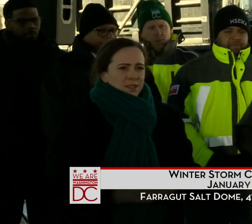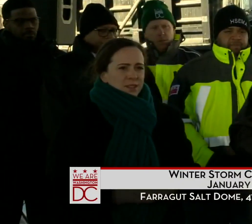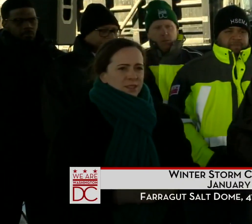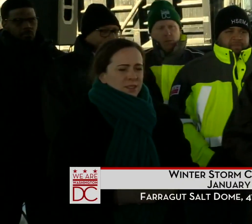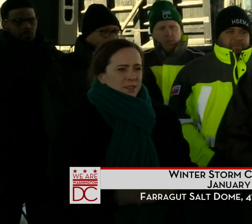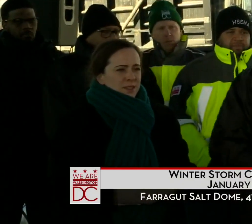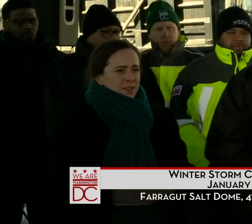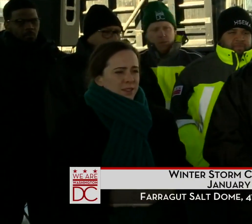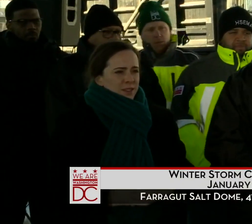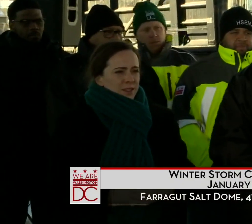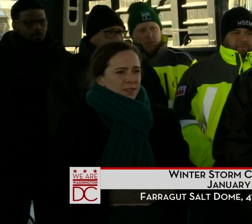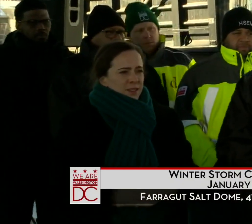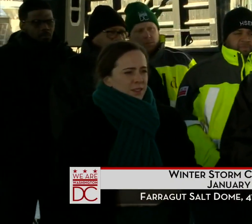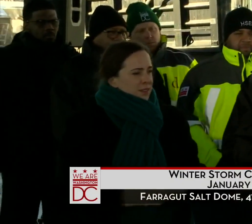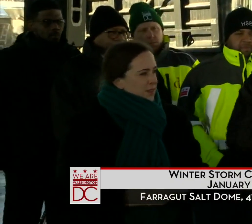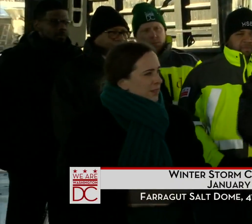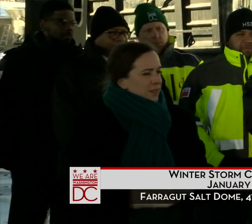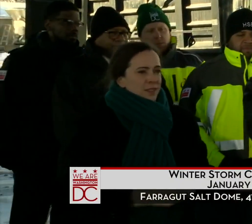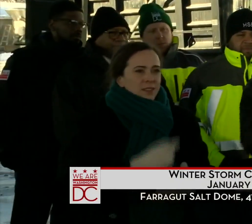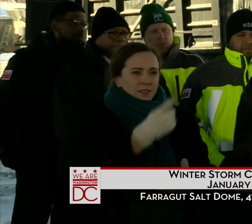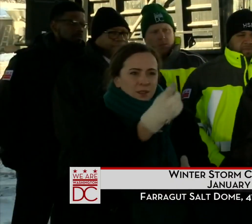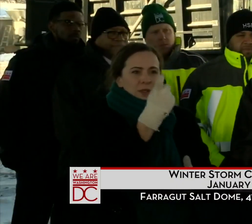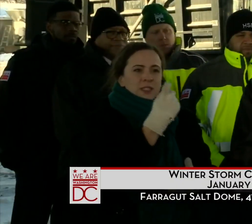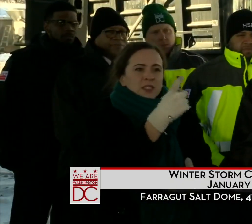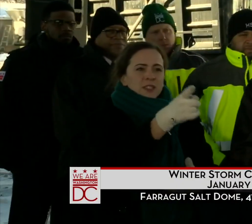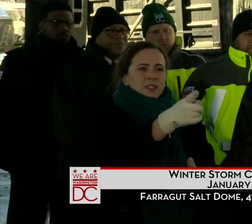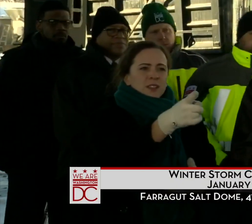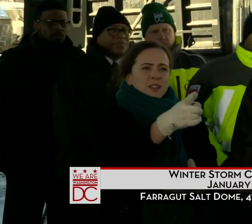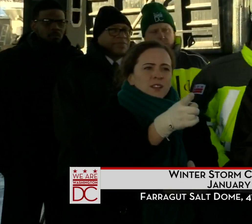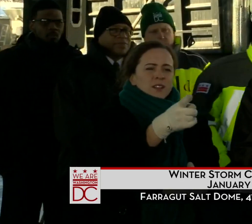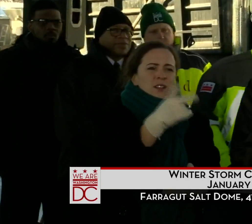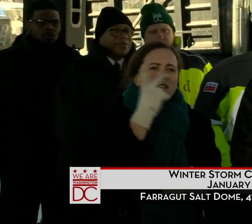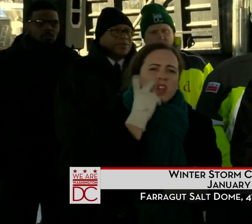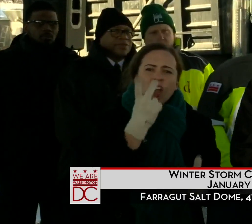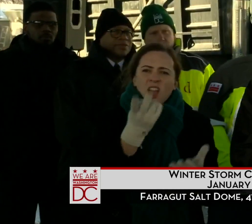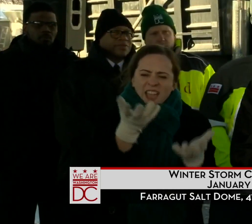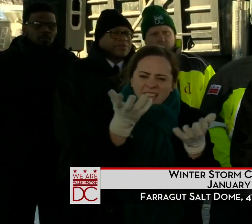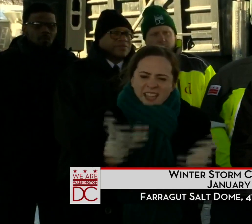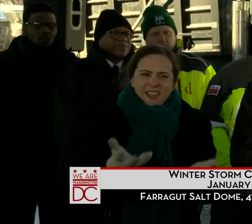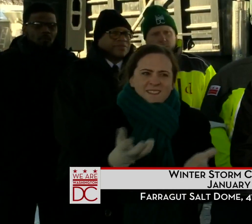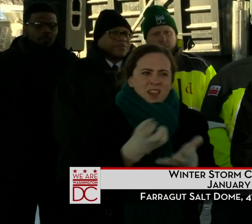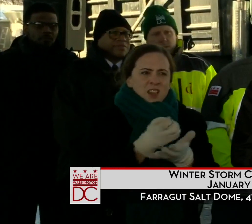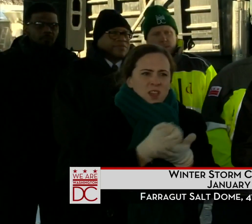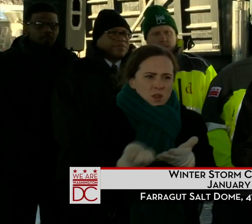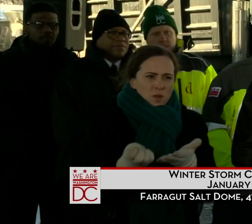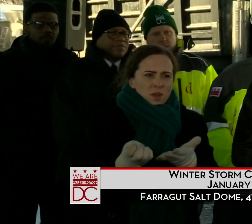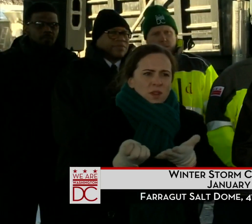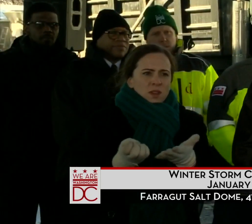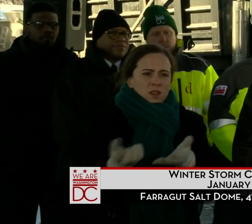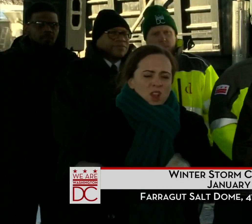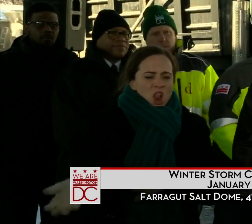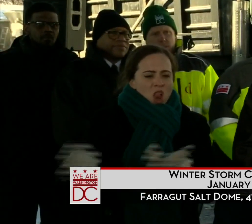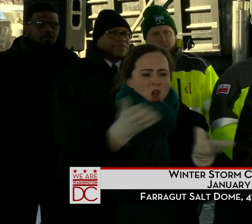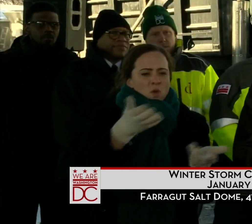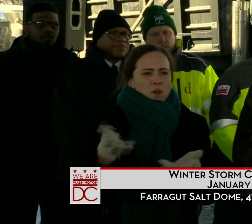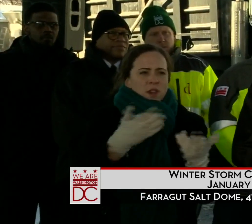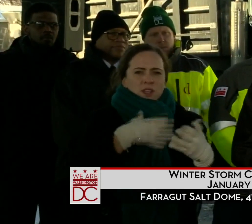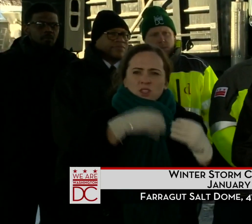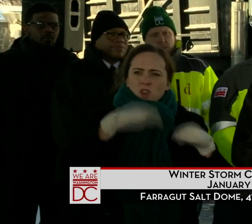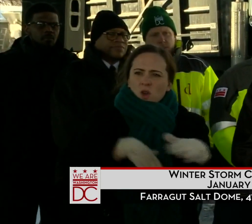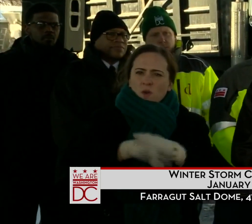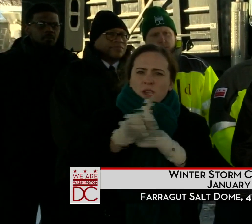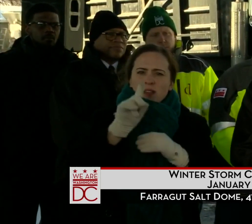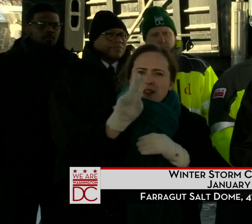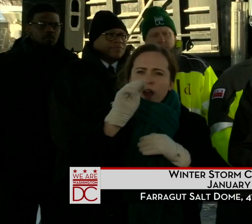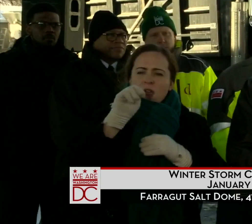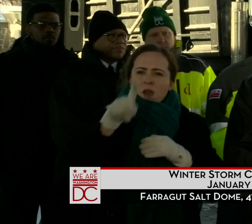Okay, again, absolutely. Go ahead, questions? I saw some heavy equipment that was loading snow into dump trucks. Where are you